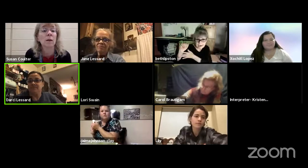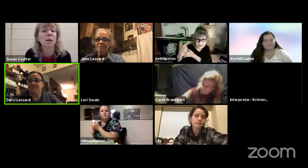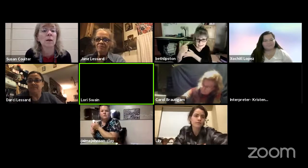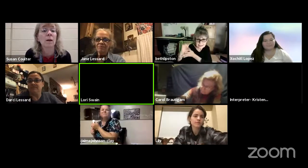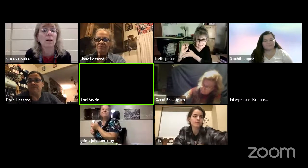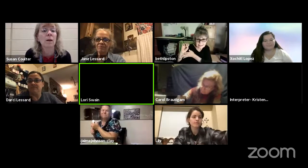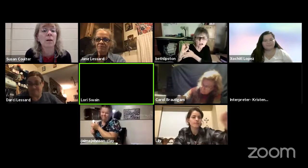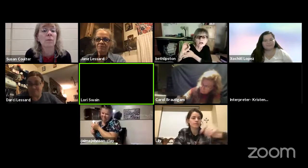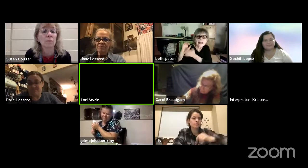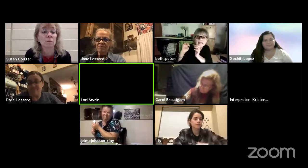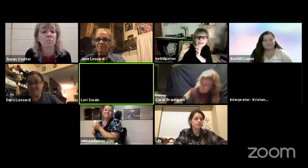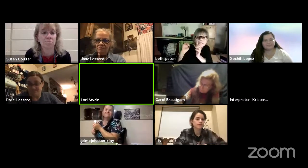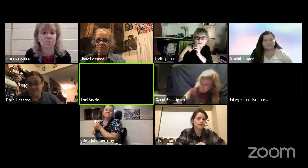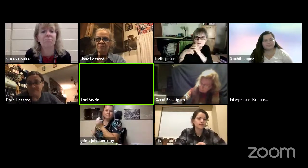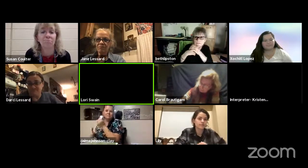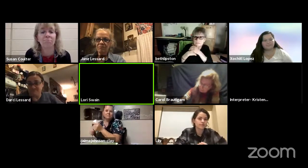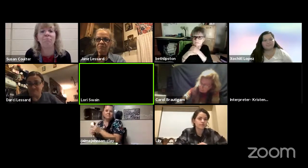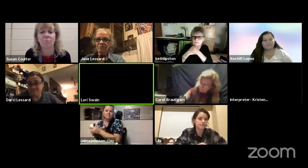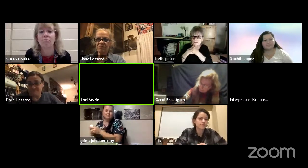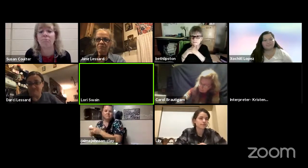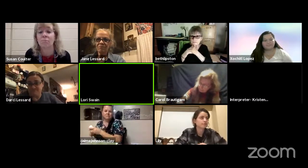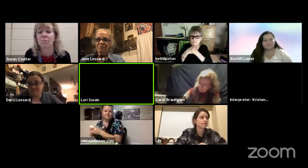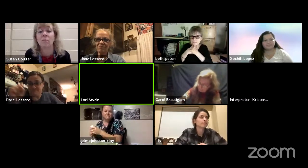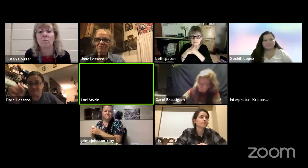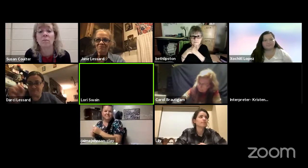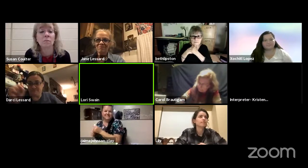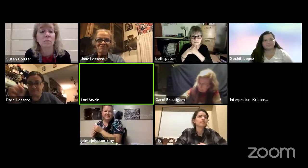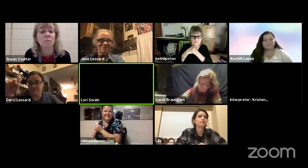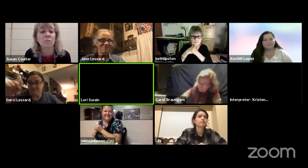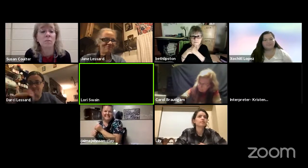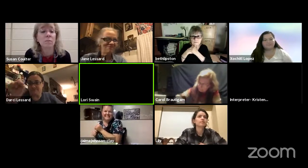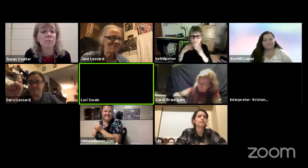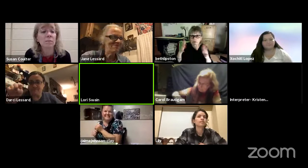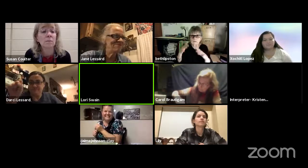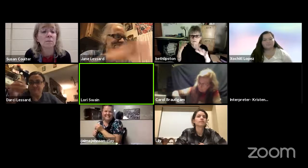And Darcy, you're right. It is a fact. It doesn't matter any age. Oh,